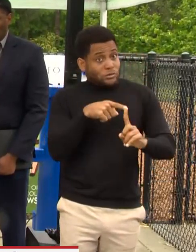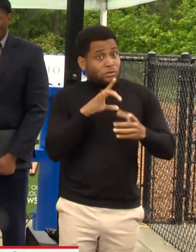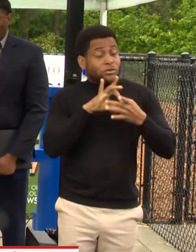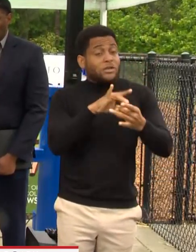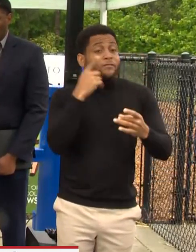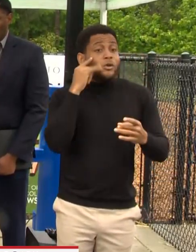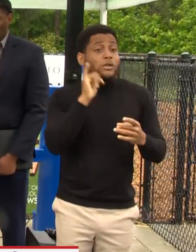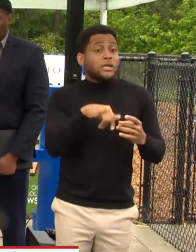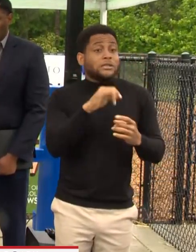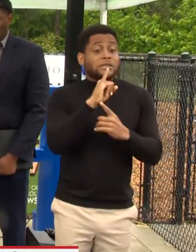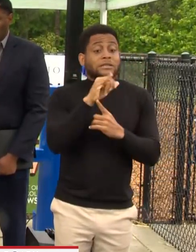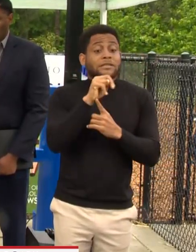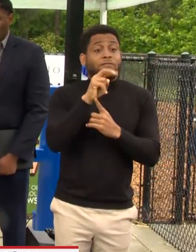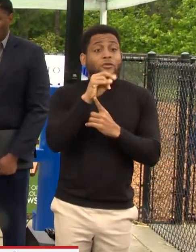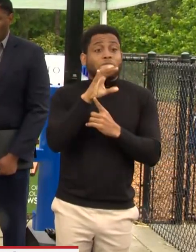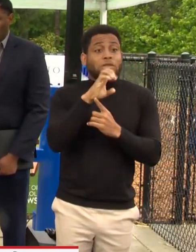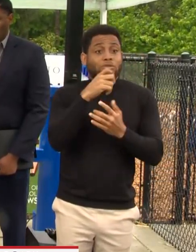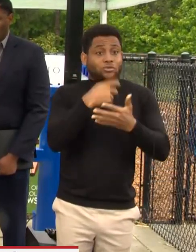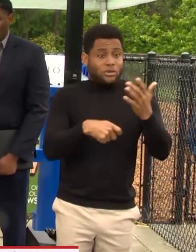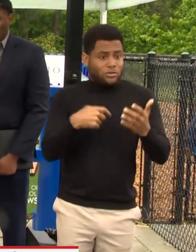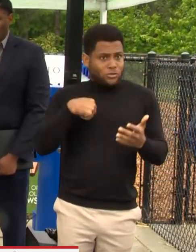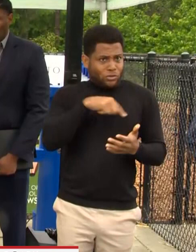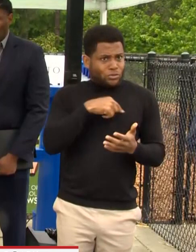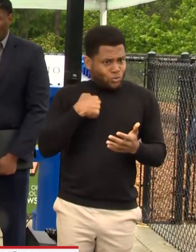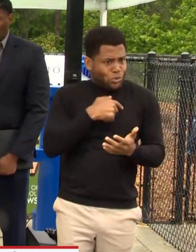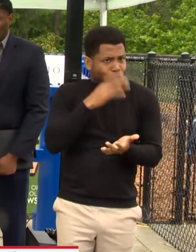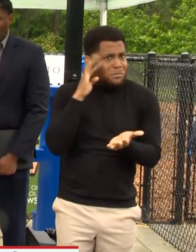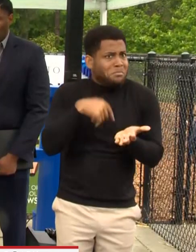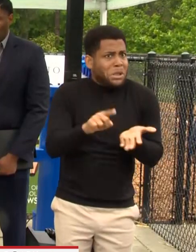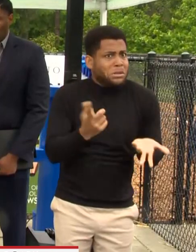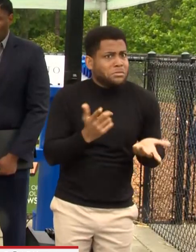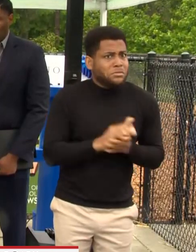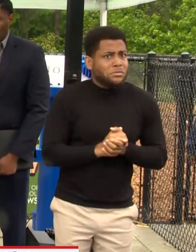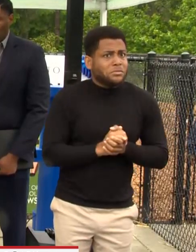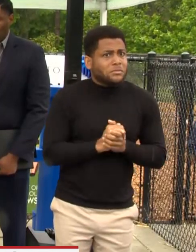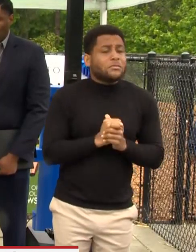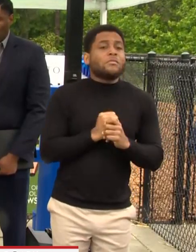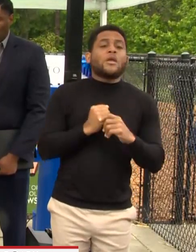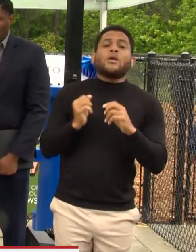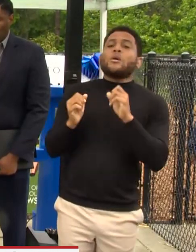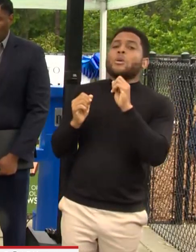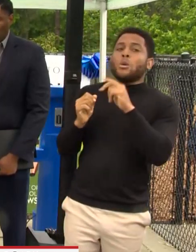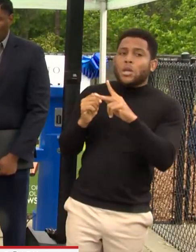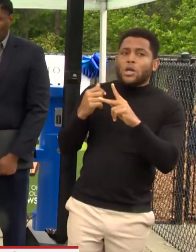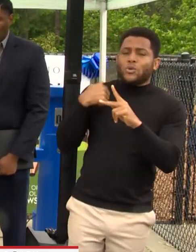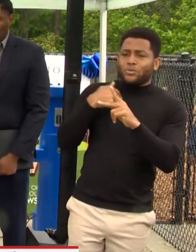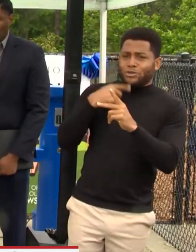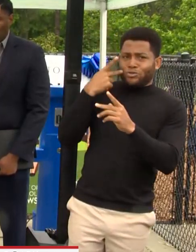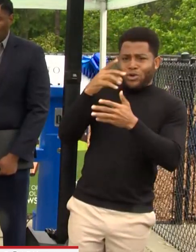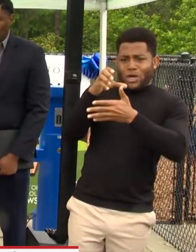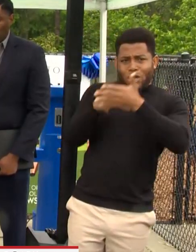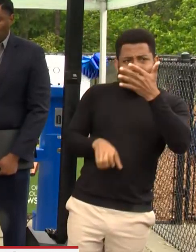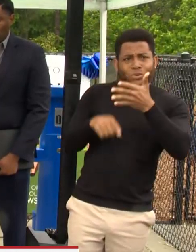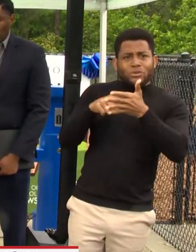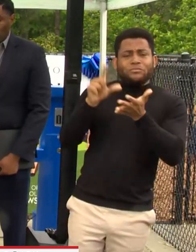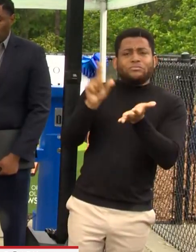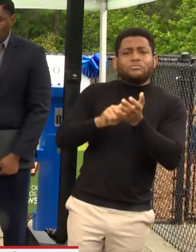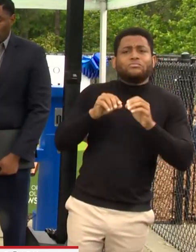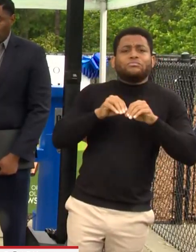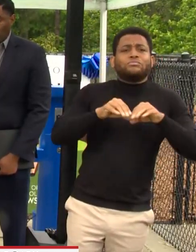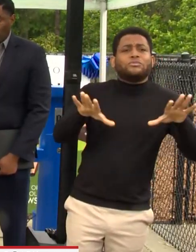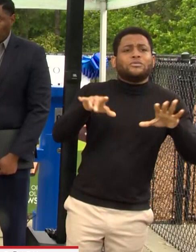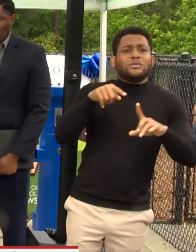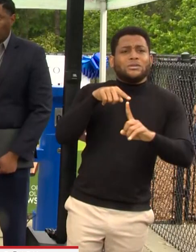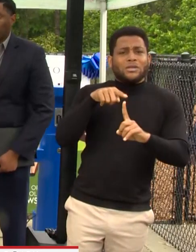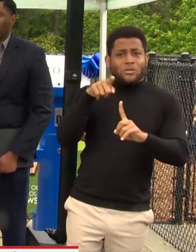it. And then any response to the article itself? No. Is it correct there? I don't know that I've read that